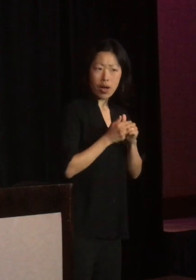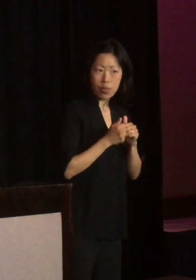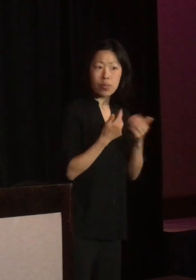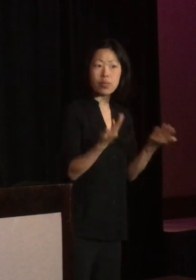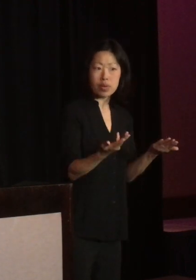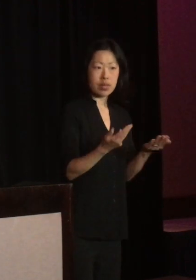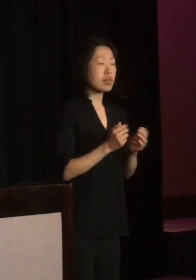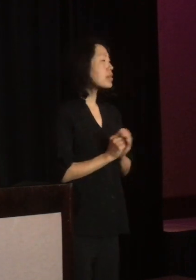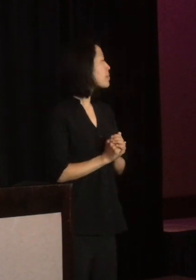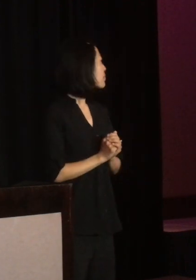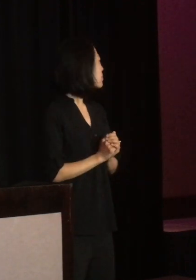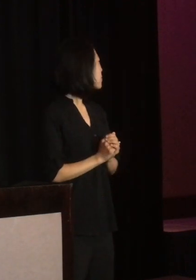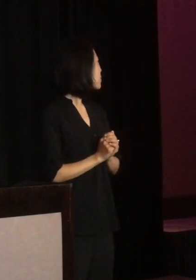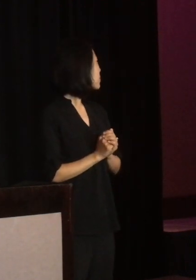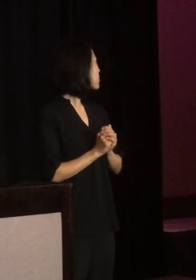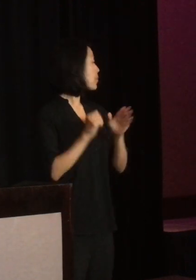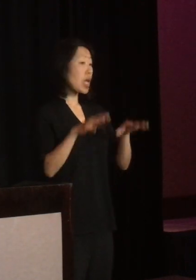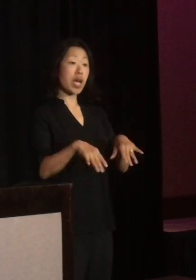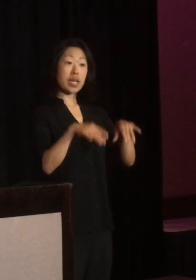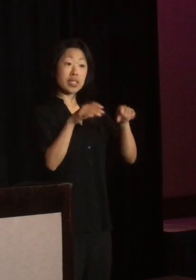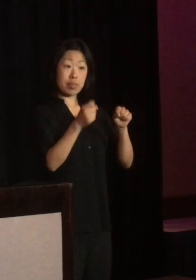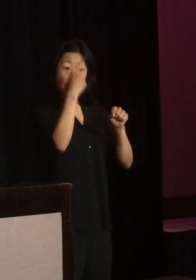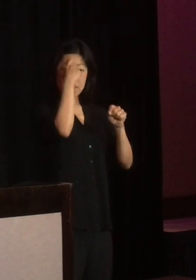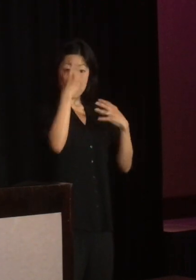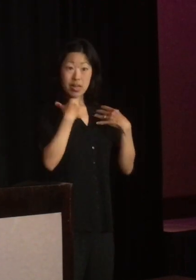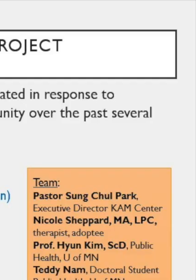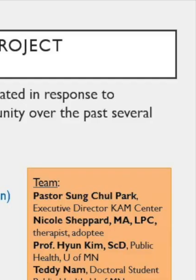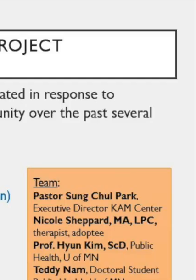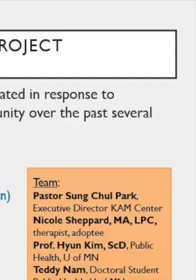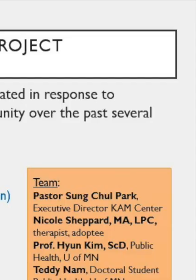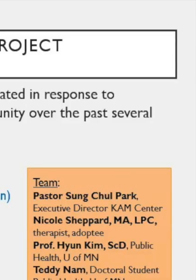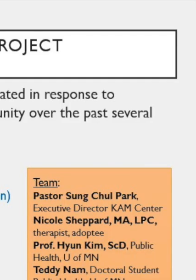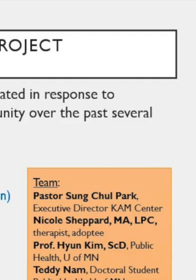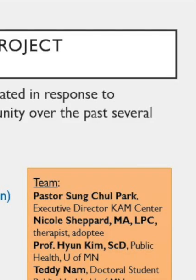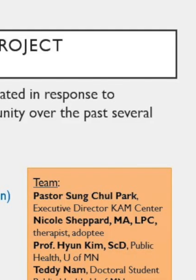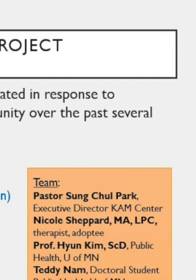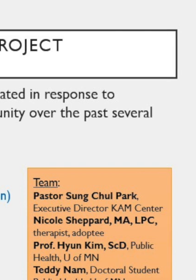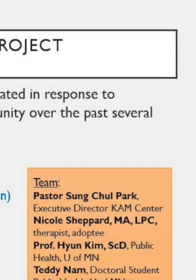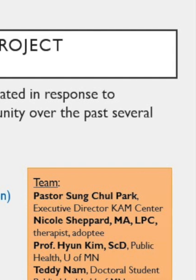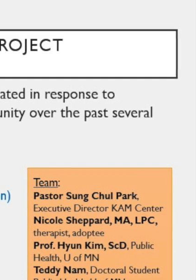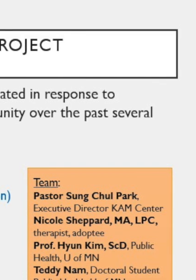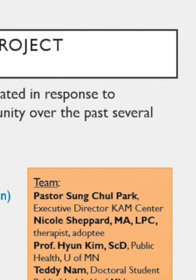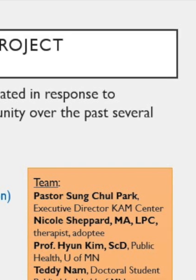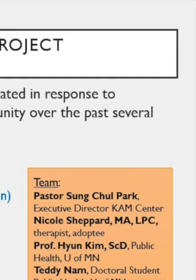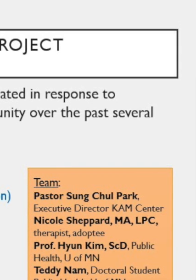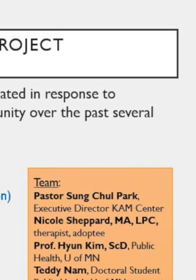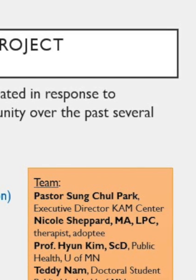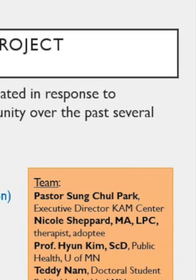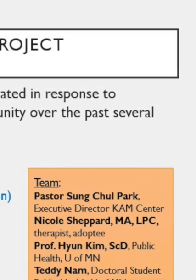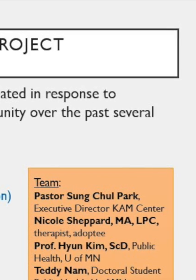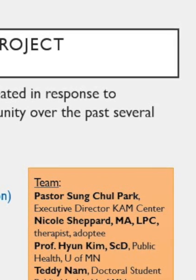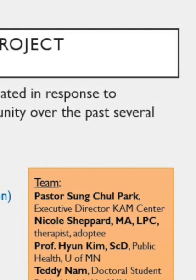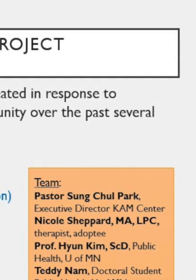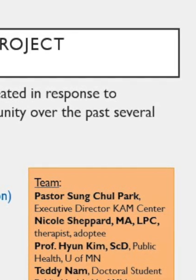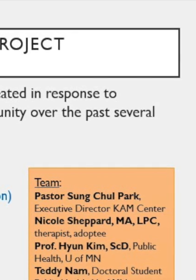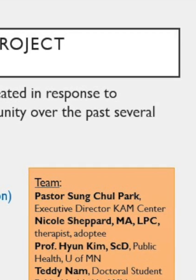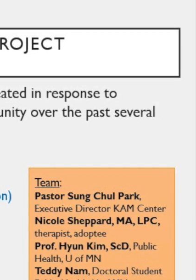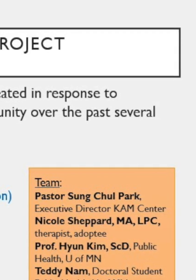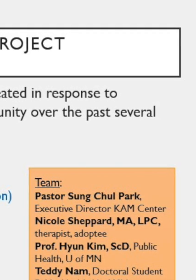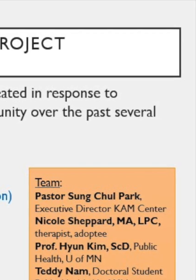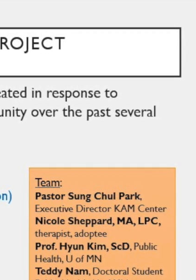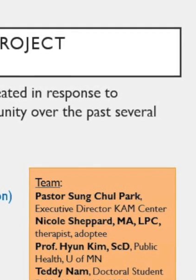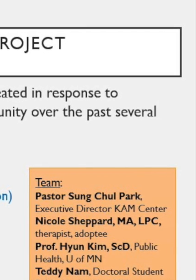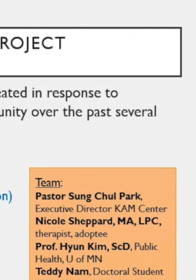So this Adopting Mental Health and Suicide project was created when CAM Center actually got funding a few years ago from the Department of